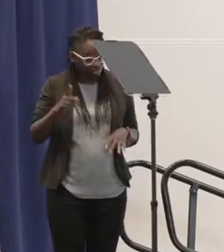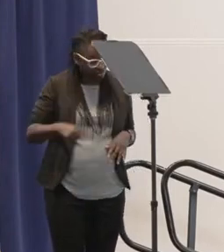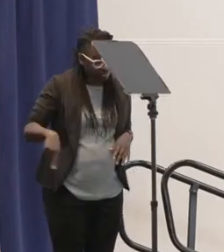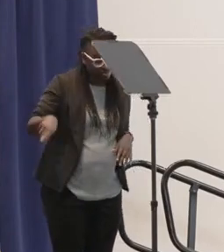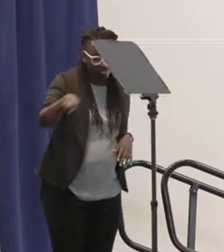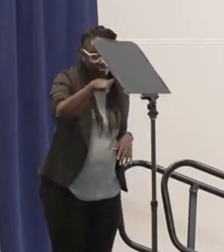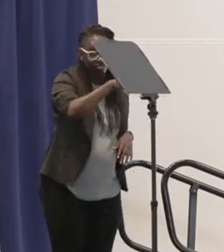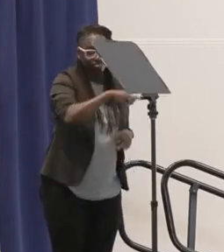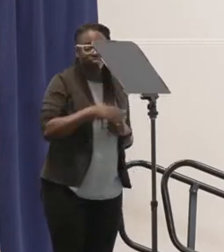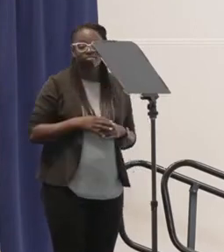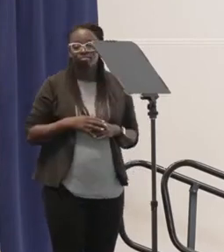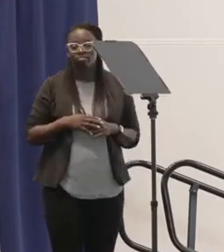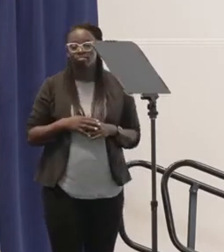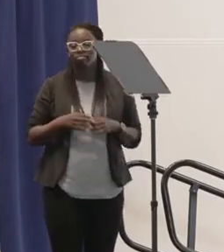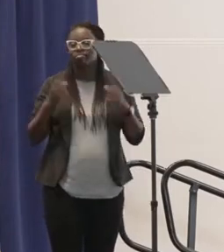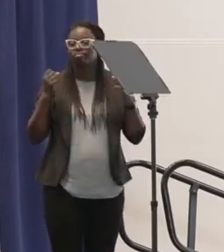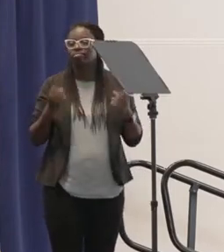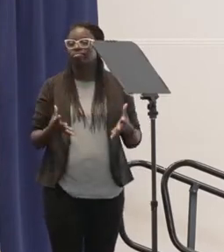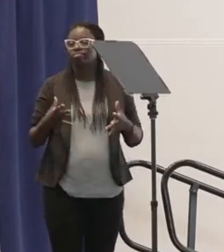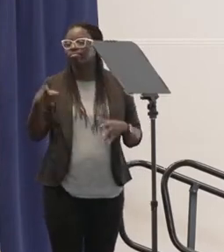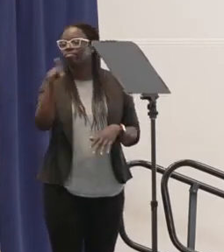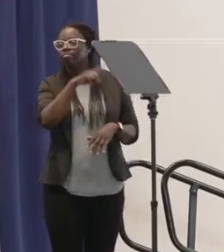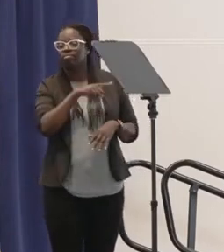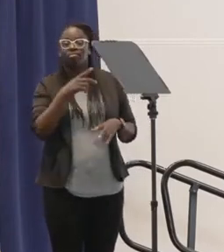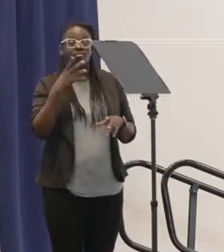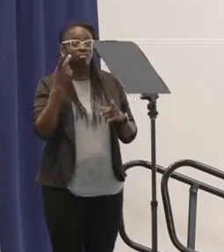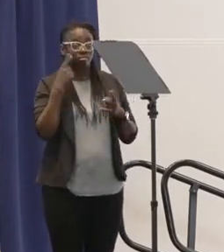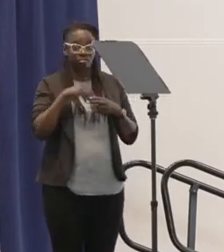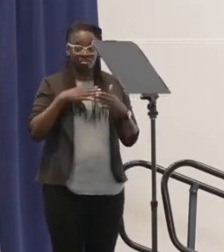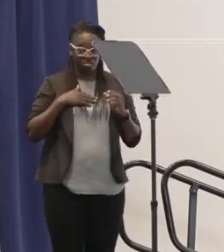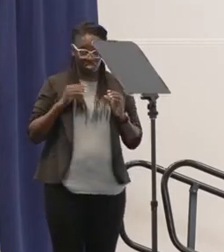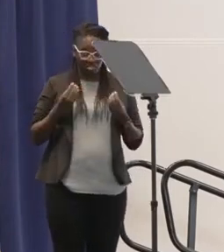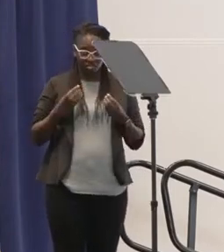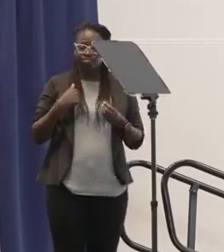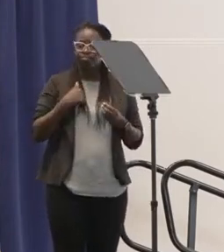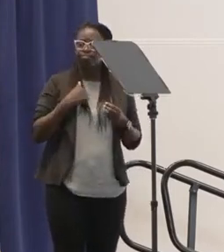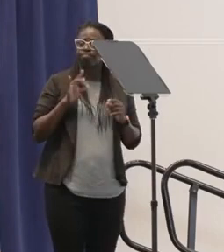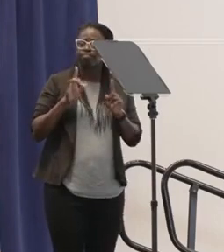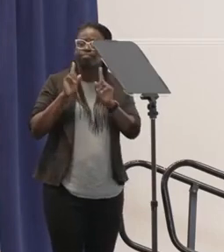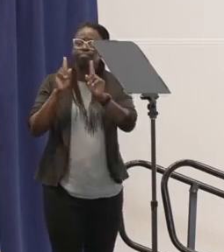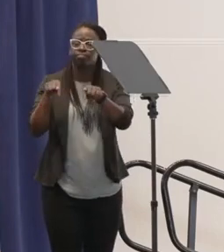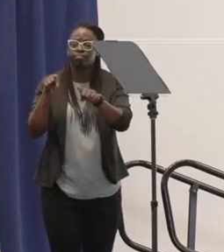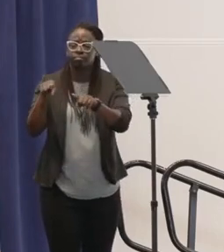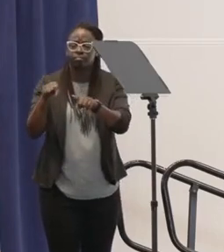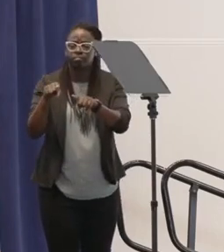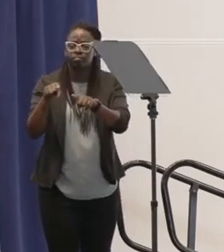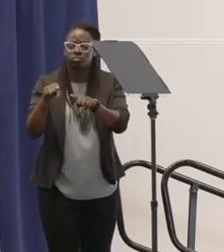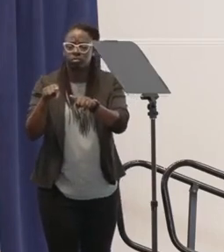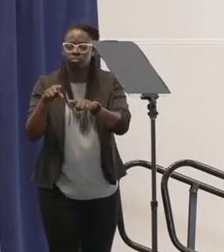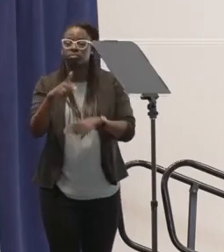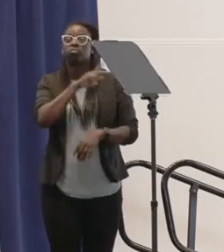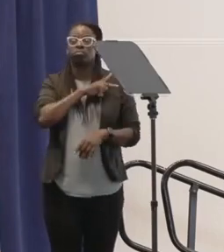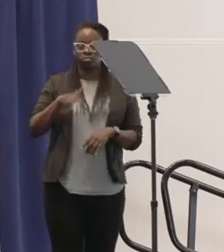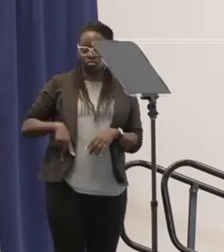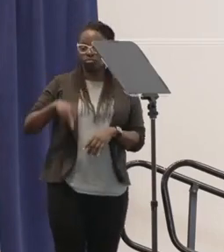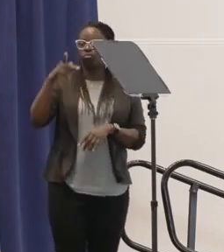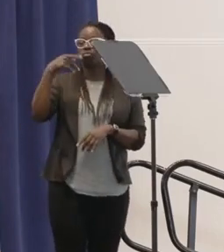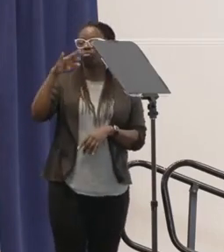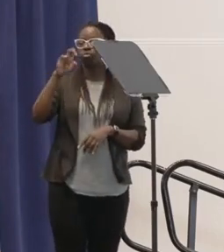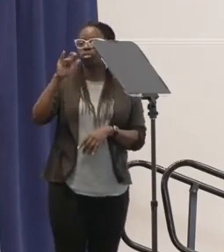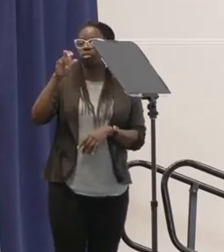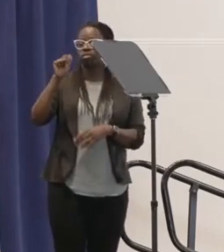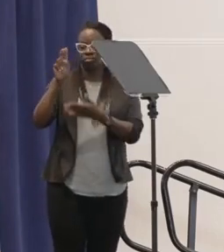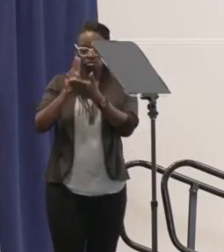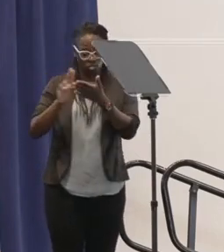Princeton University and UCLA Law School. I was the first in my family to go to college. And I know what it took for me to get there.